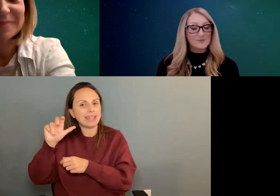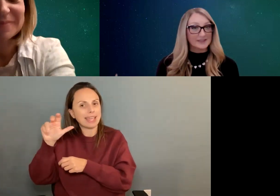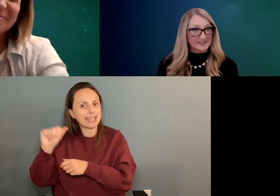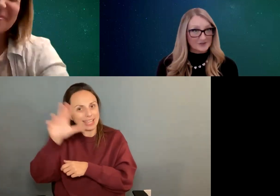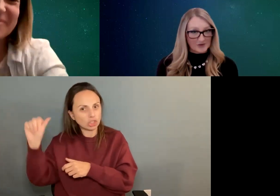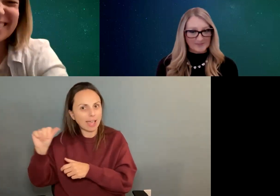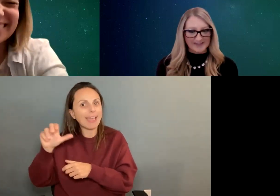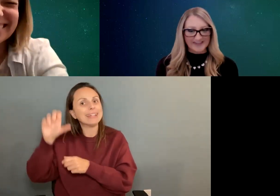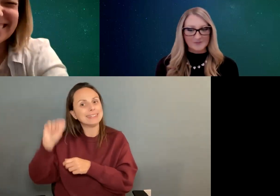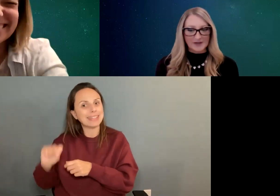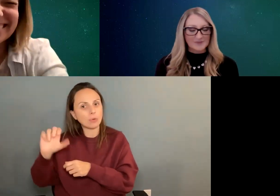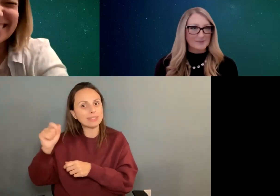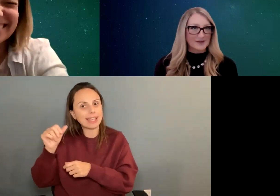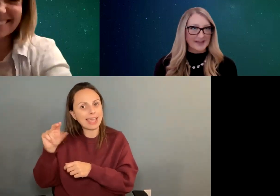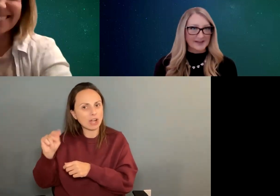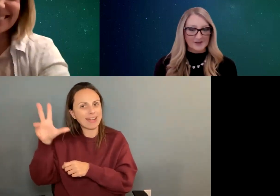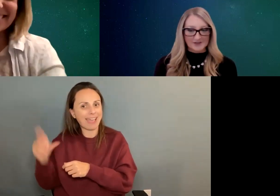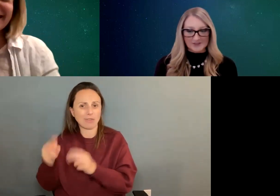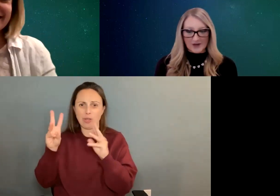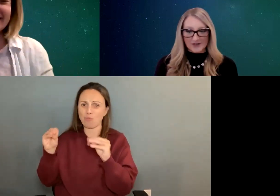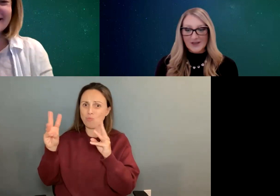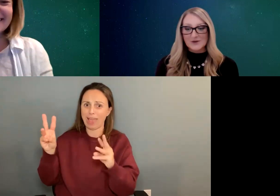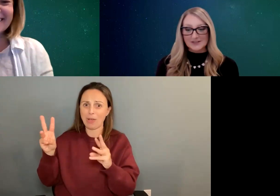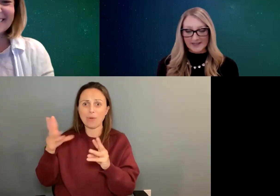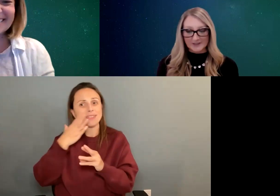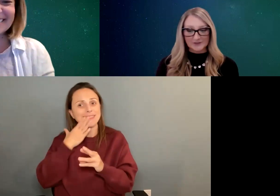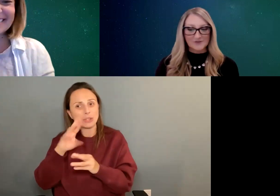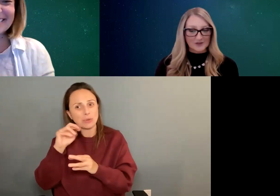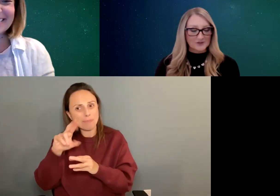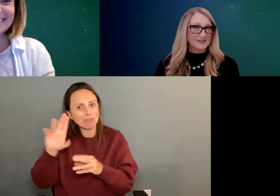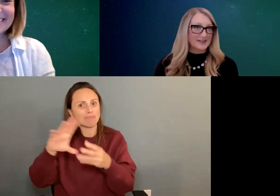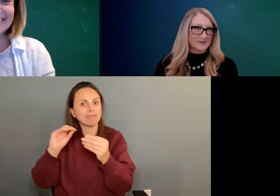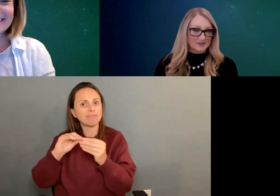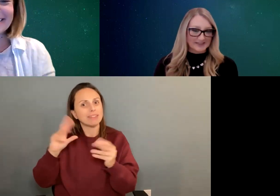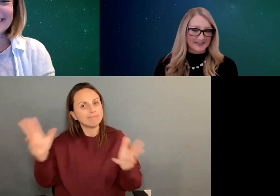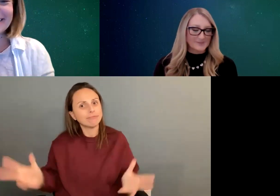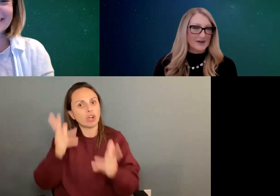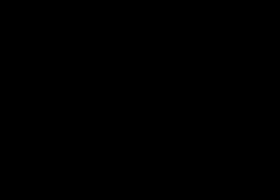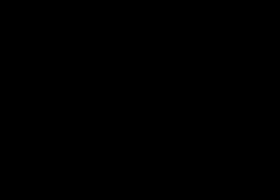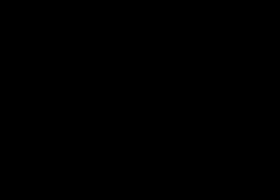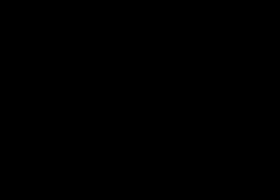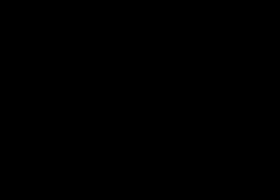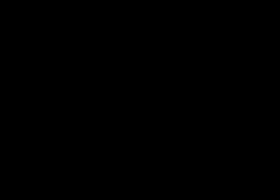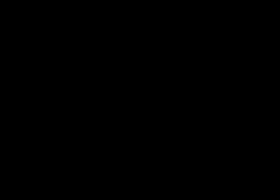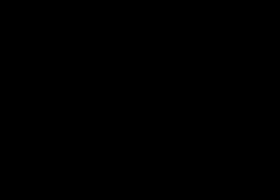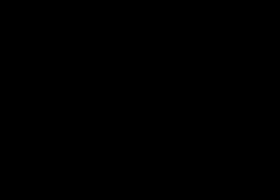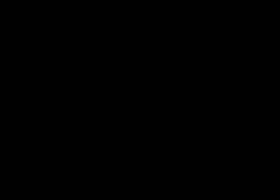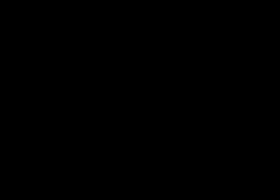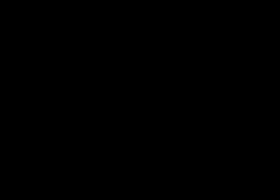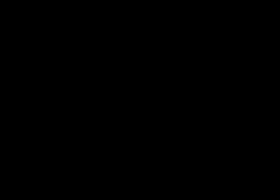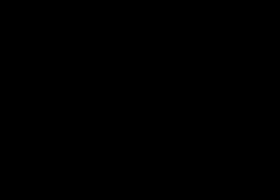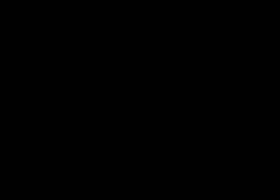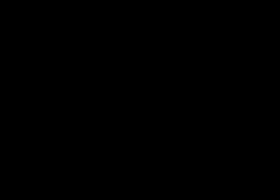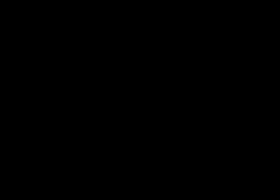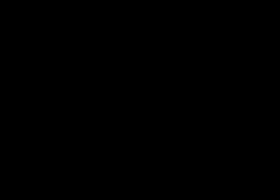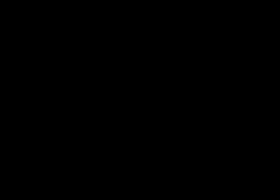Wow. Please join me in welcoming Marianne on her talk entitled Fostering Diversity in Perinatal Research.